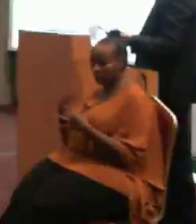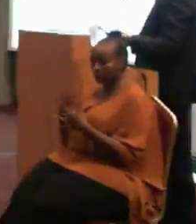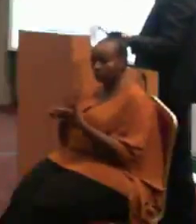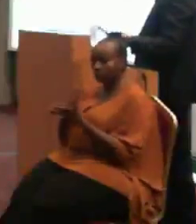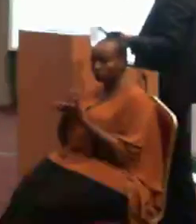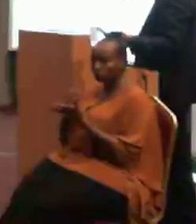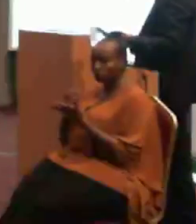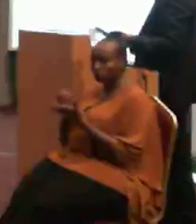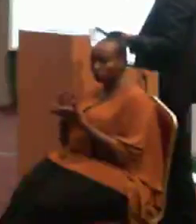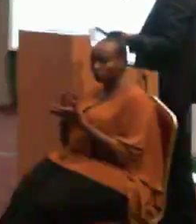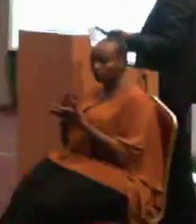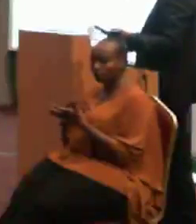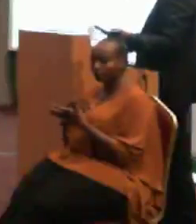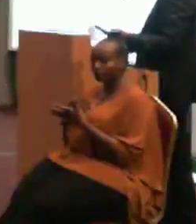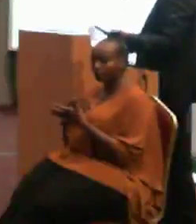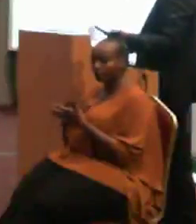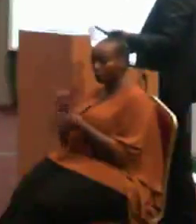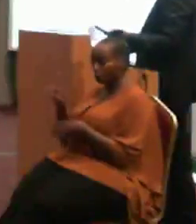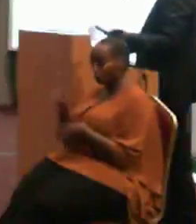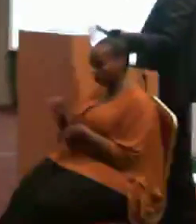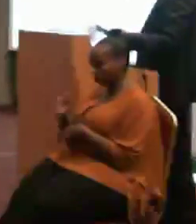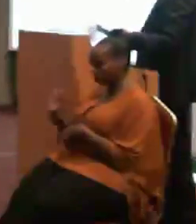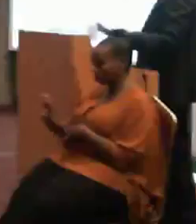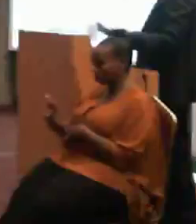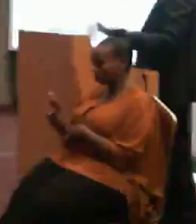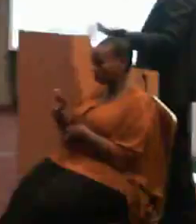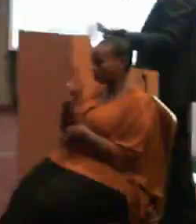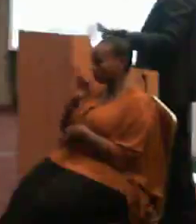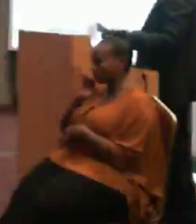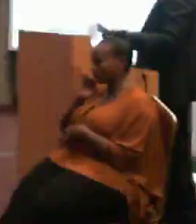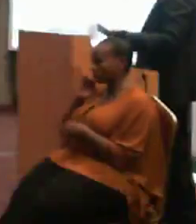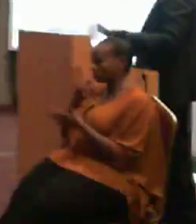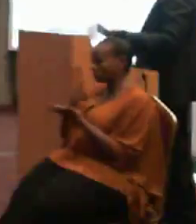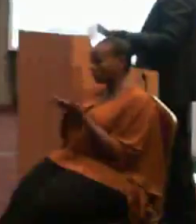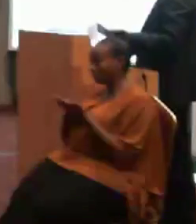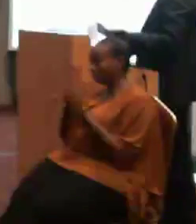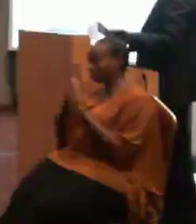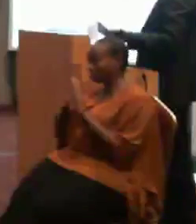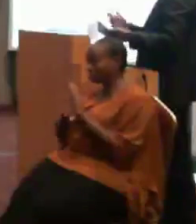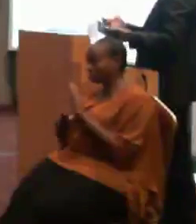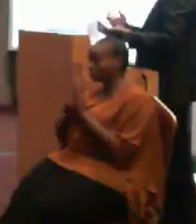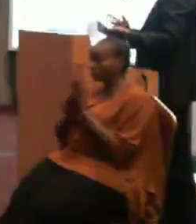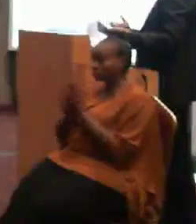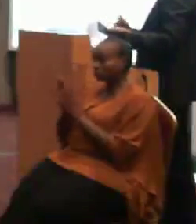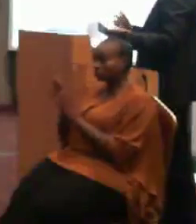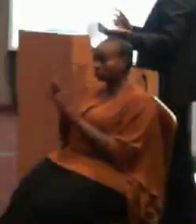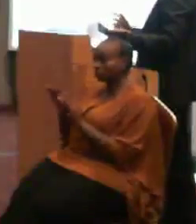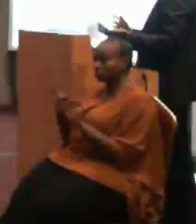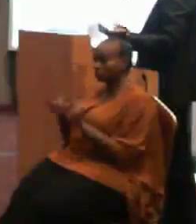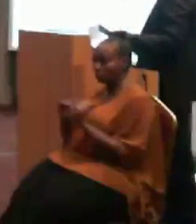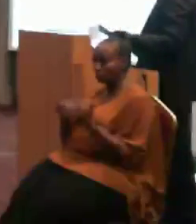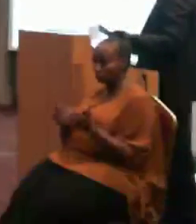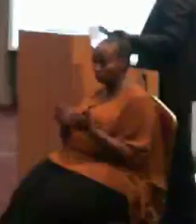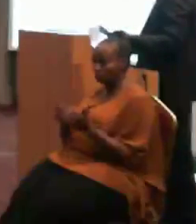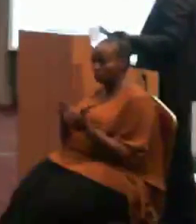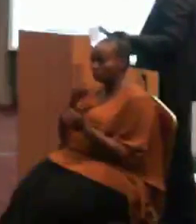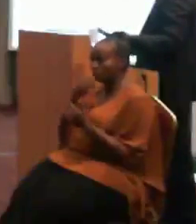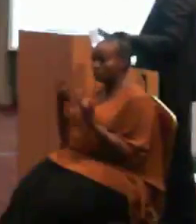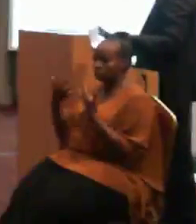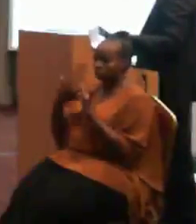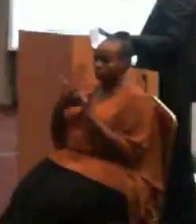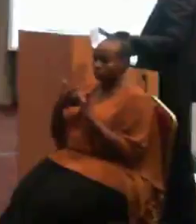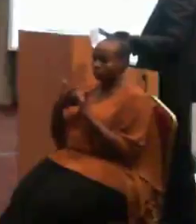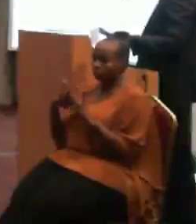the question, because your question was debt increase and capital execution and how it relates to debt to GDP.